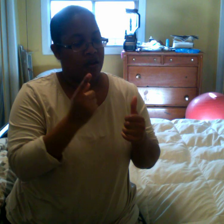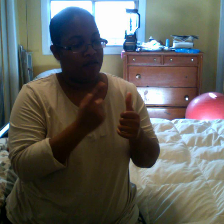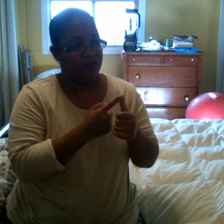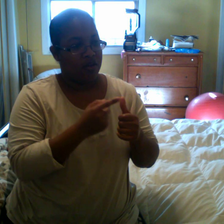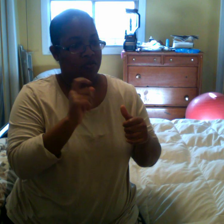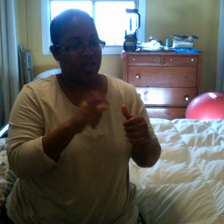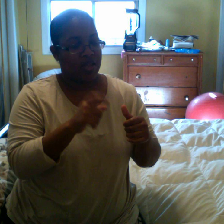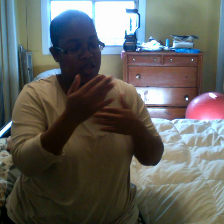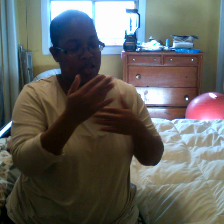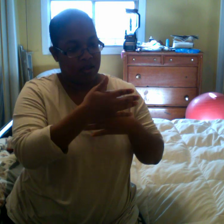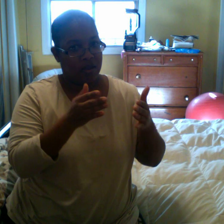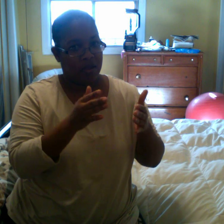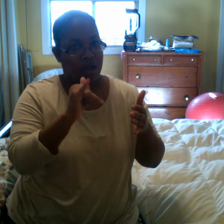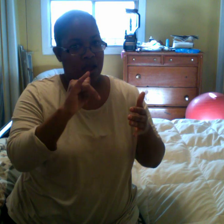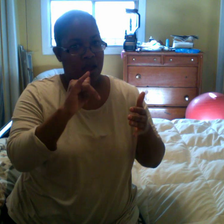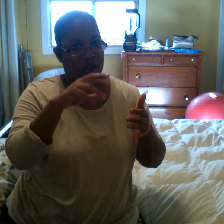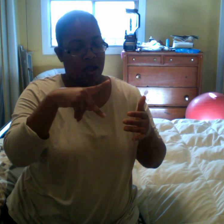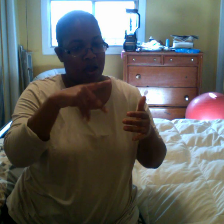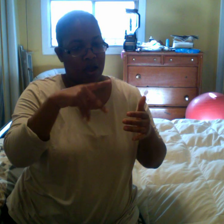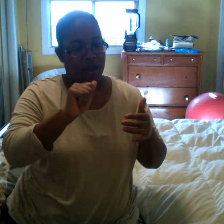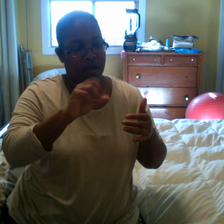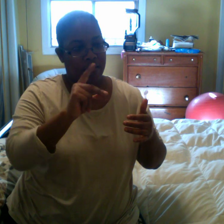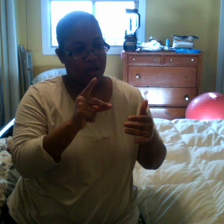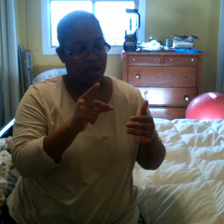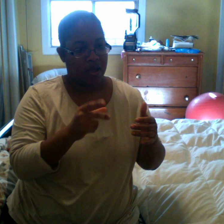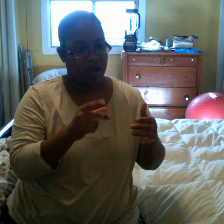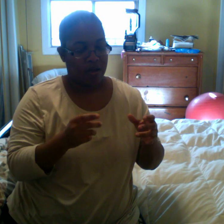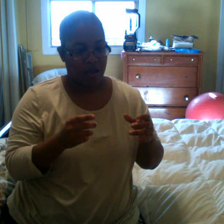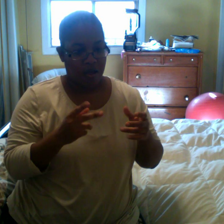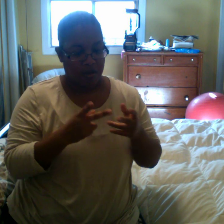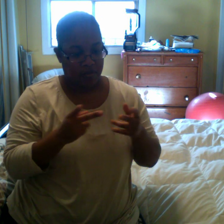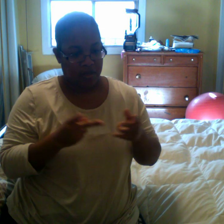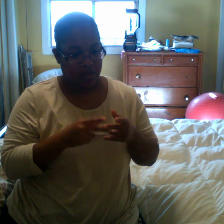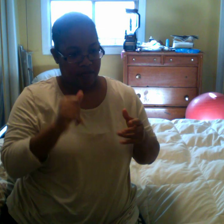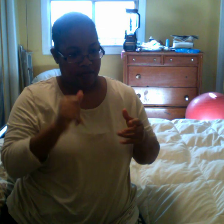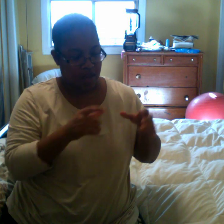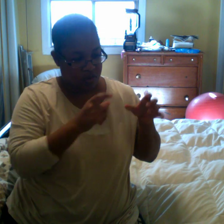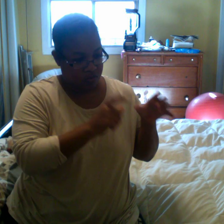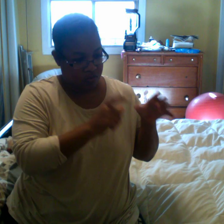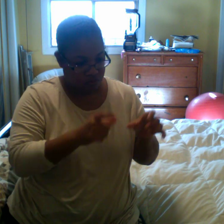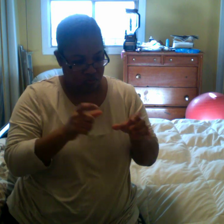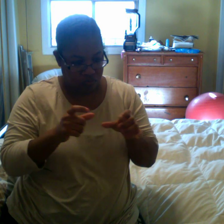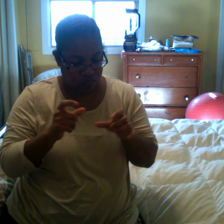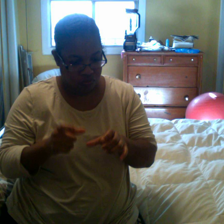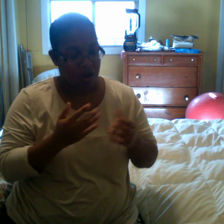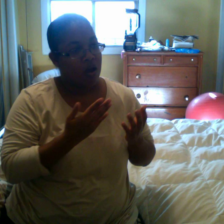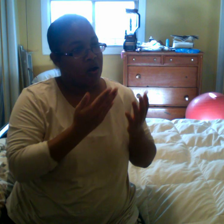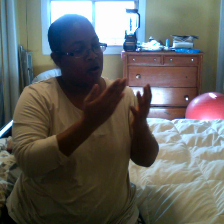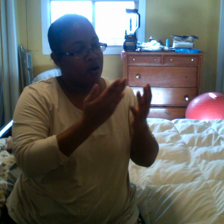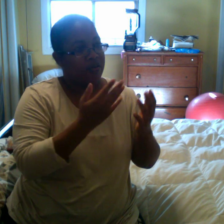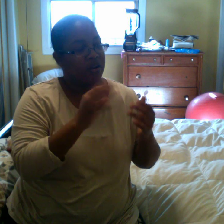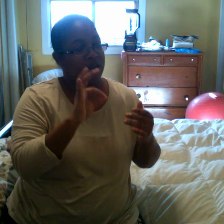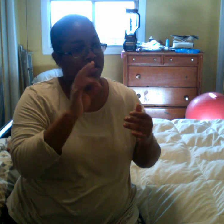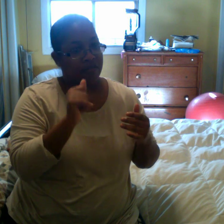It actually measures the touch. We put a fly in each one of these chambers? Yeah, in each chamber we're also going to offer them banana and broccoli to see which one they prefer.